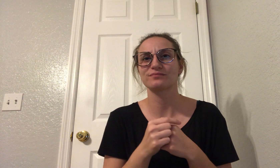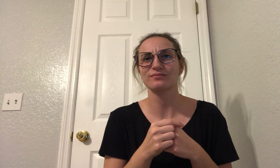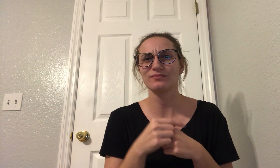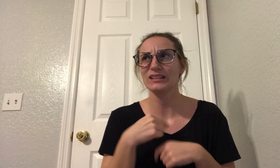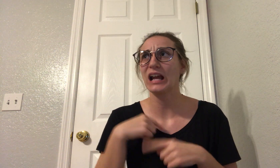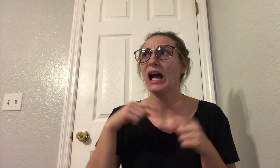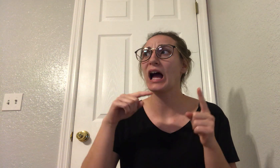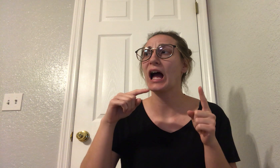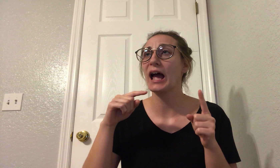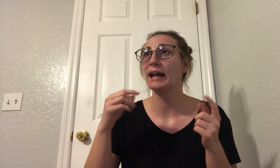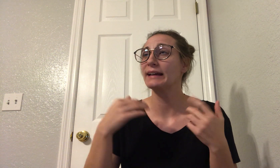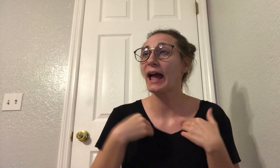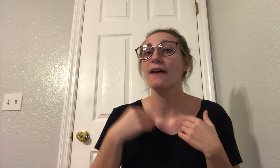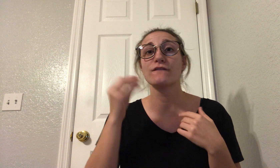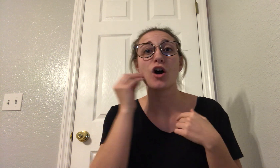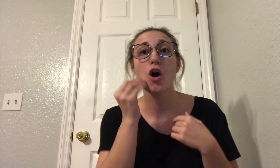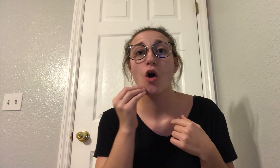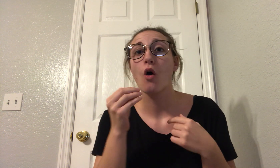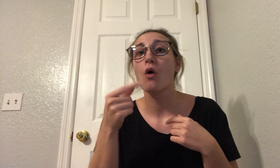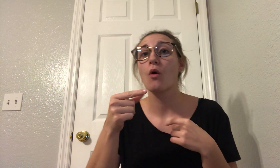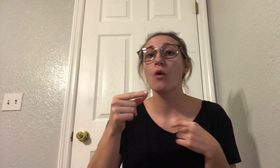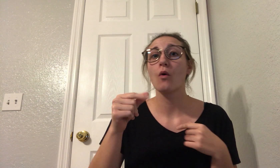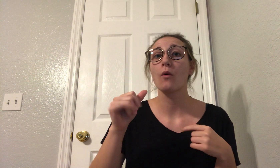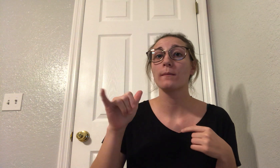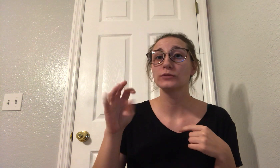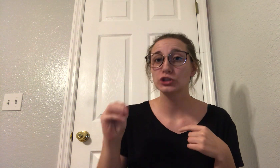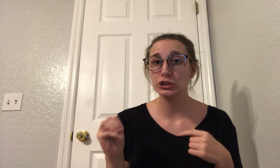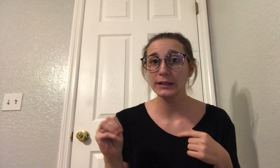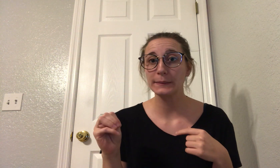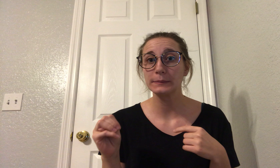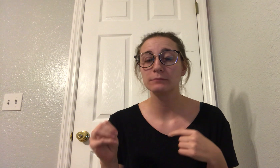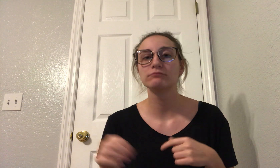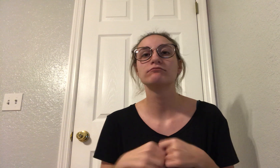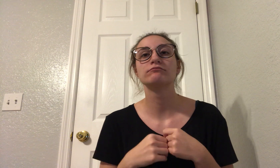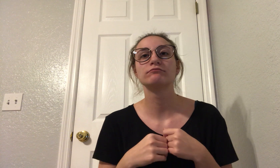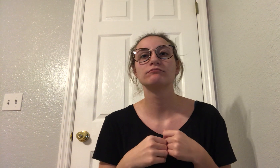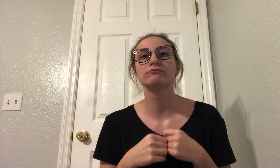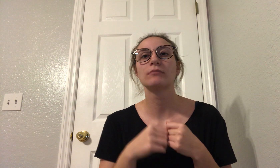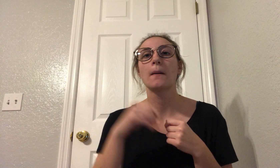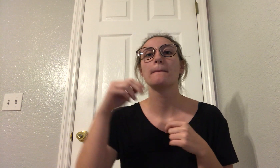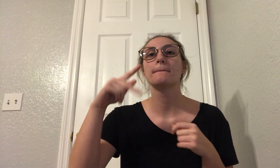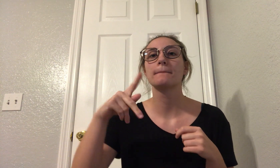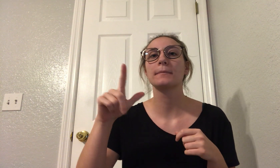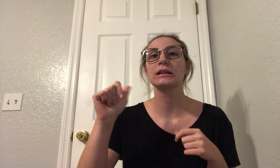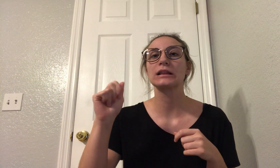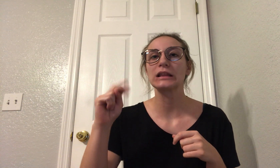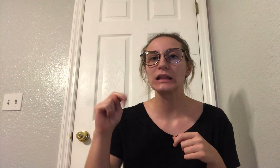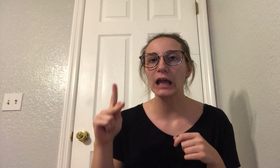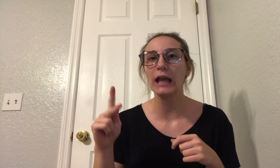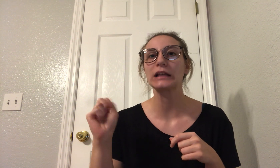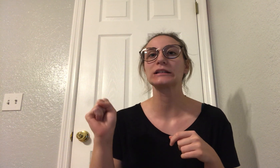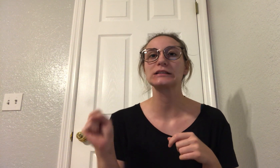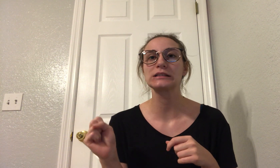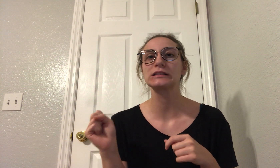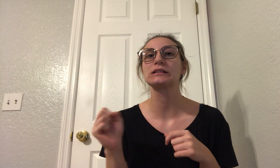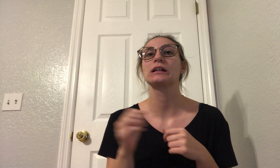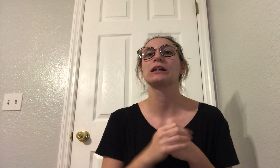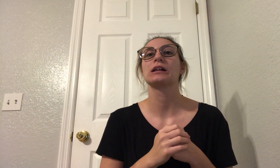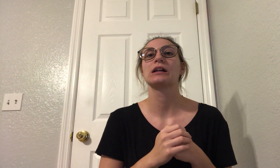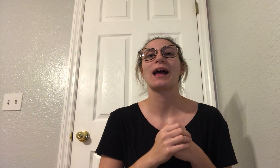gym, push-ups and planks and squats and lunges cost nothing. Burpees cost nothing. I won't do a burpee, but they cost nothing, and you